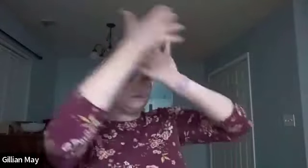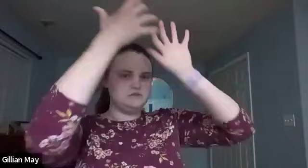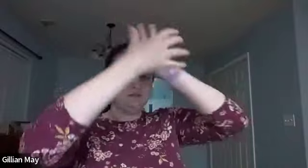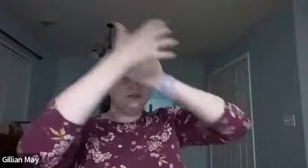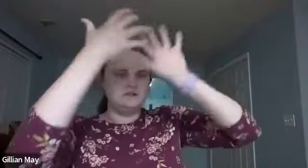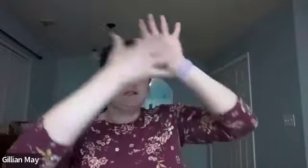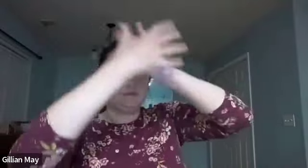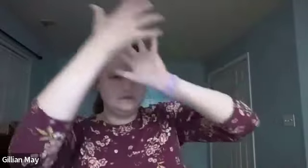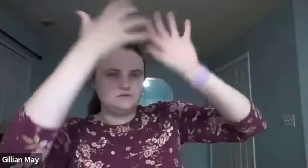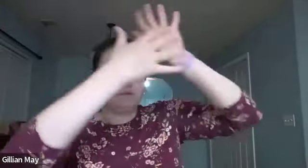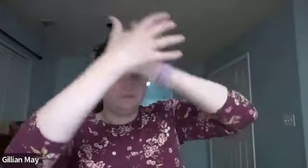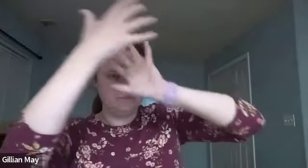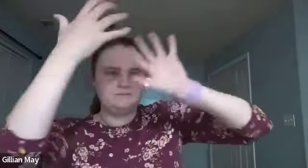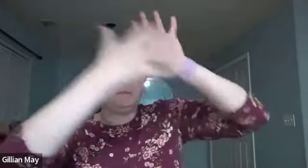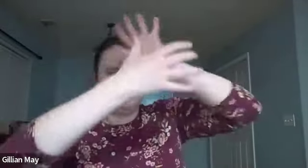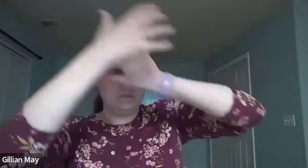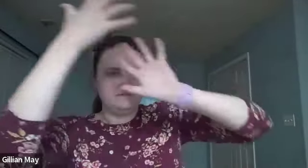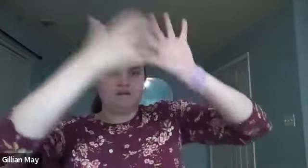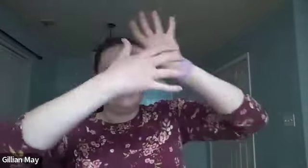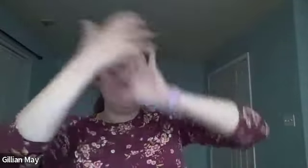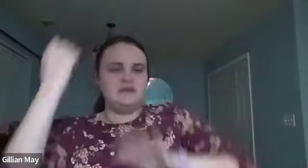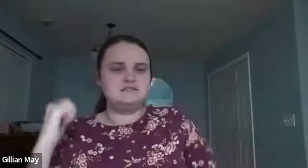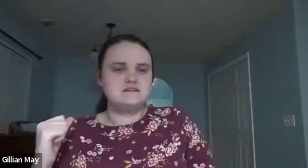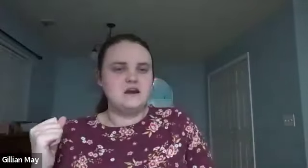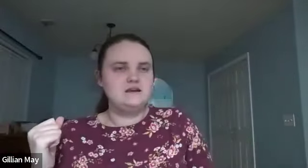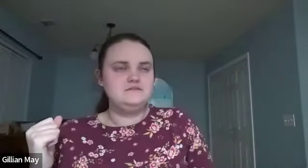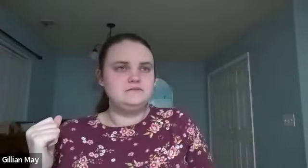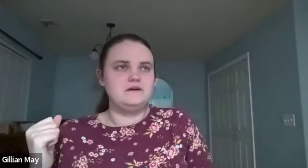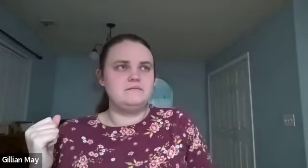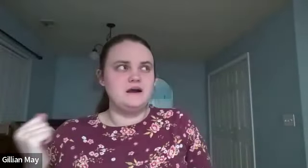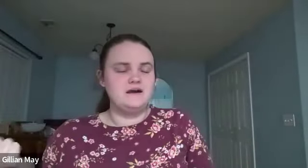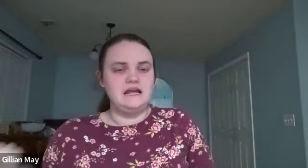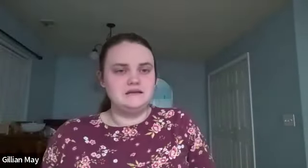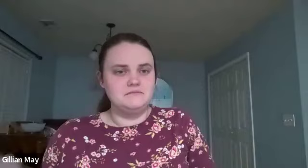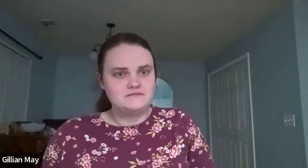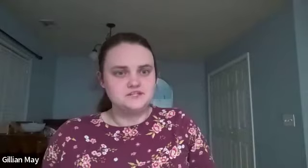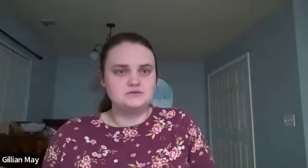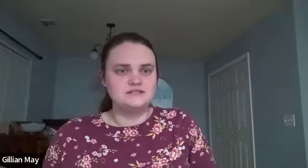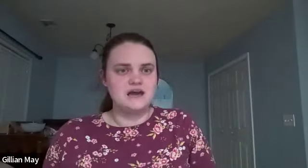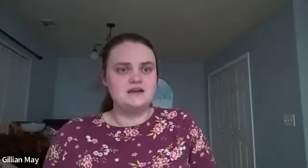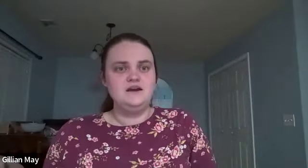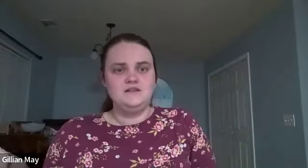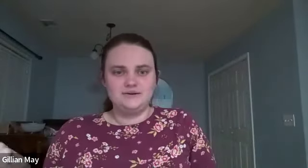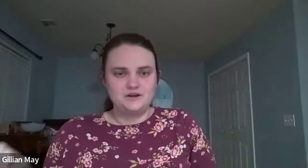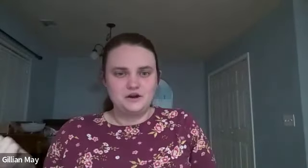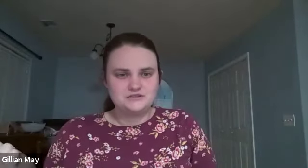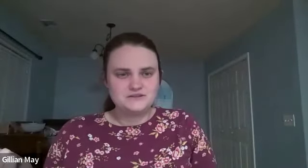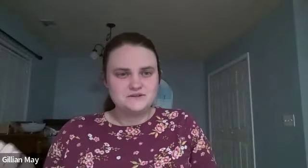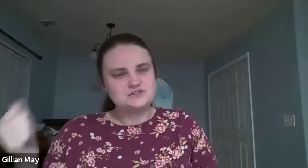Confused. Confused. And it's kind of, again, my visual is that like when a cartoon's confused, you know,